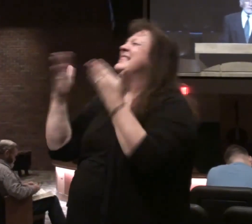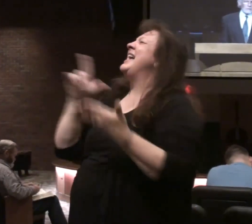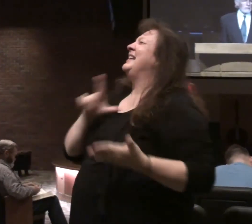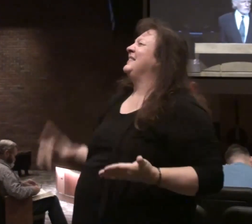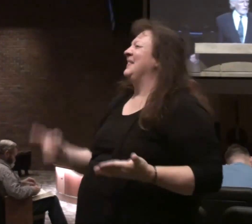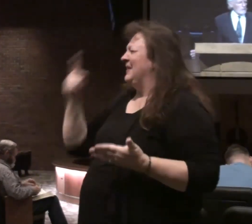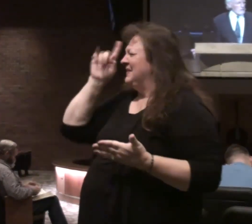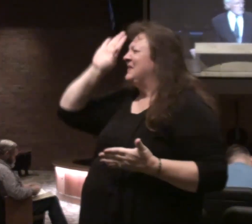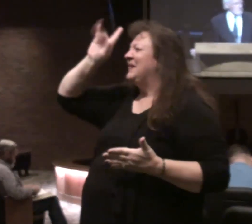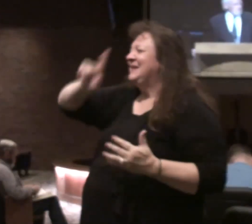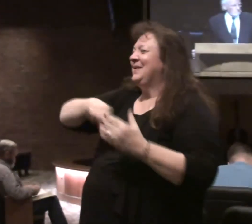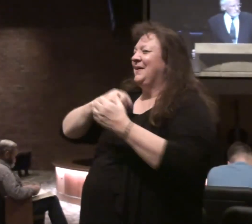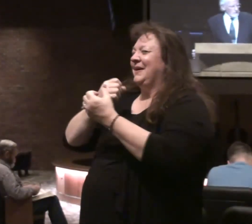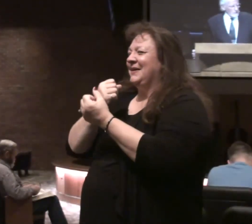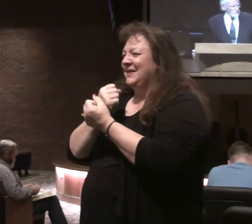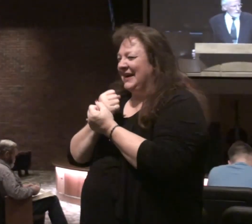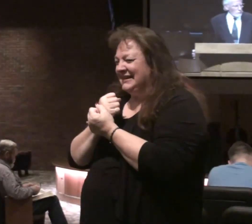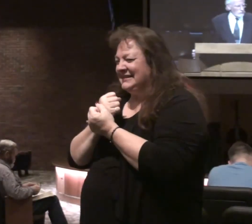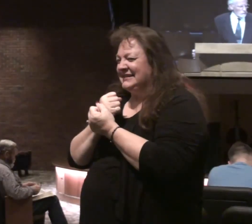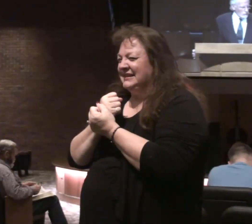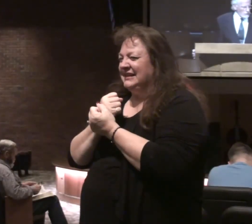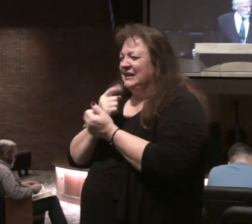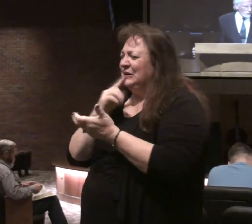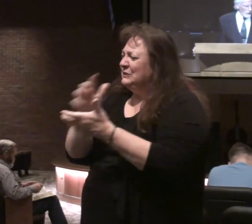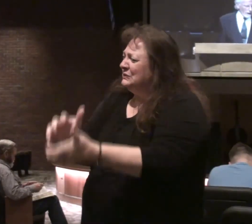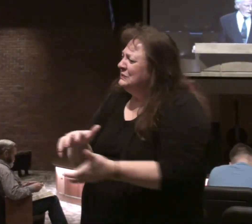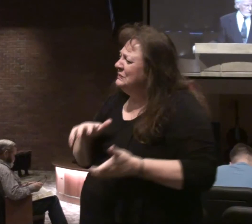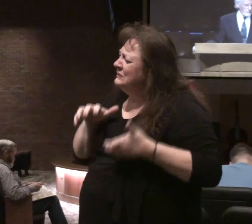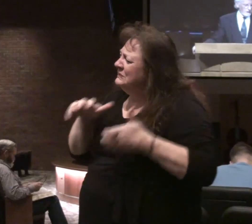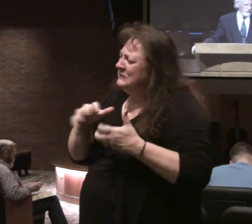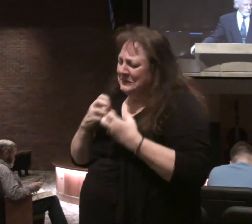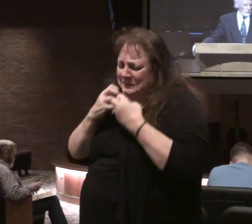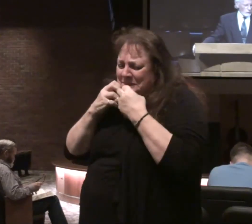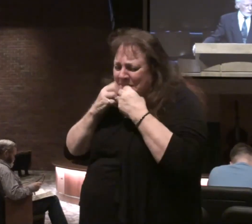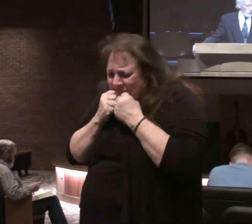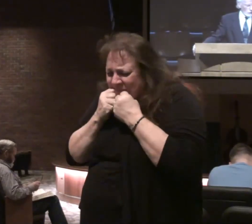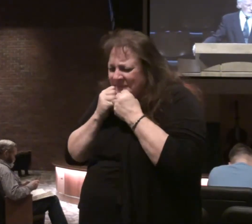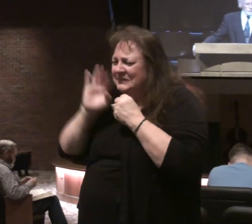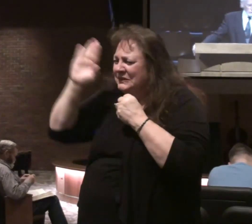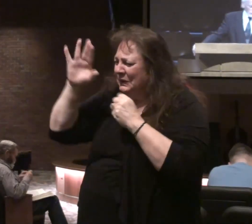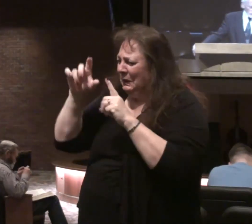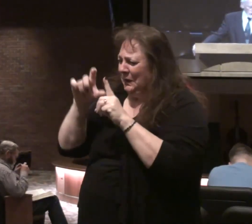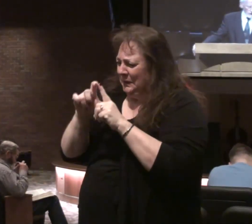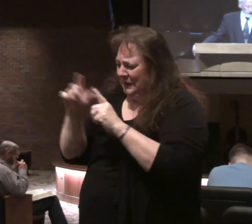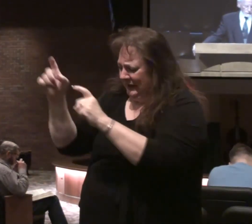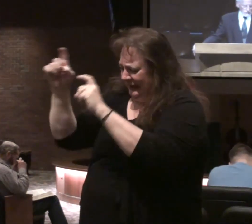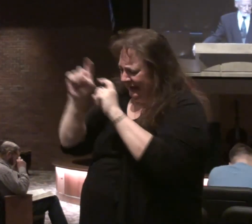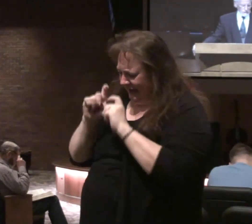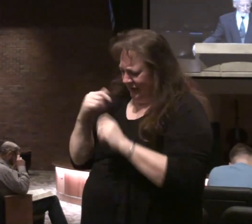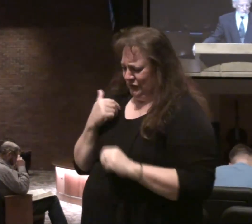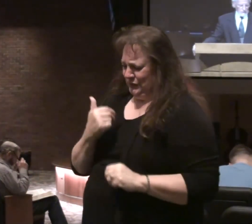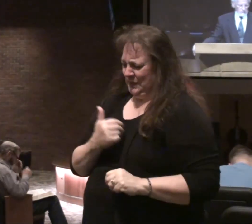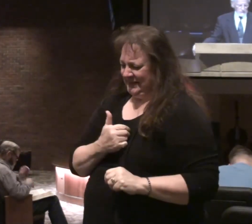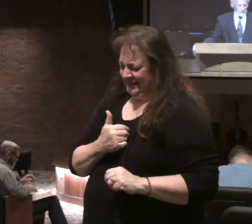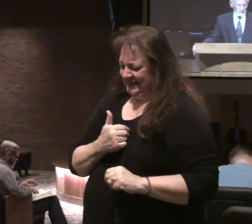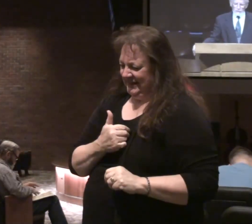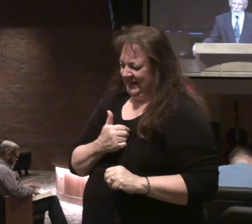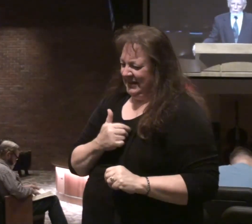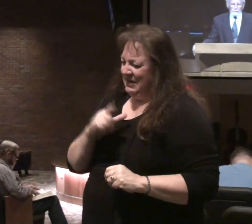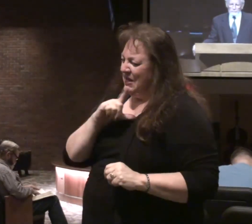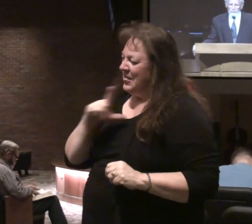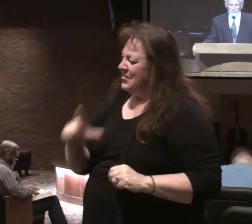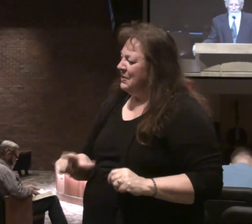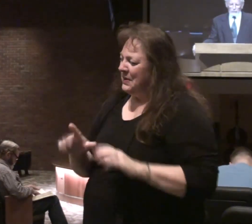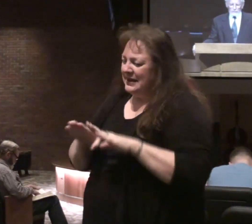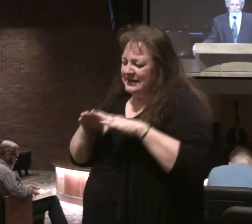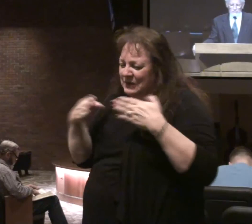Lord, for your grace. What a rich treasure we have with your word entrusted to us. Lord, an